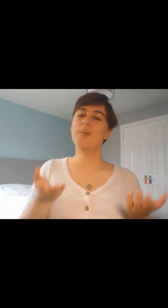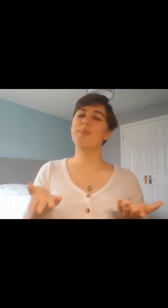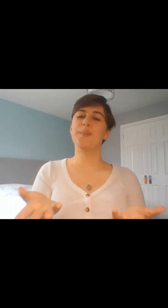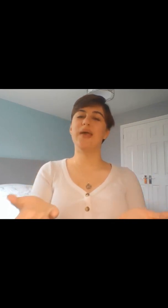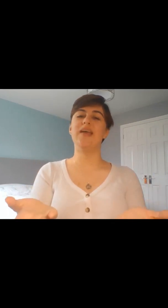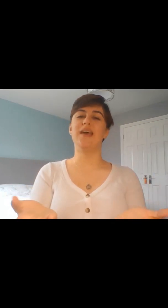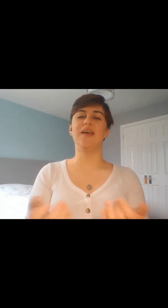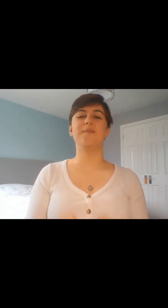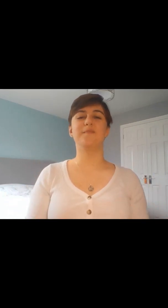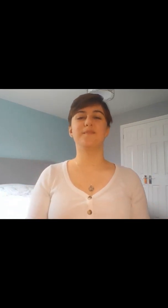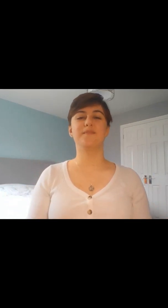baking,